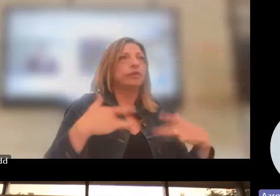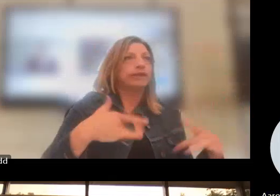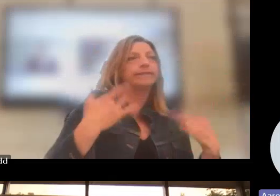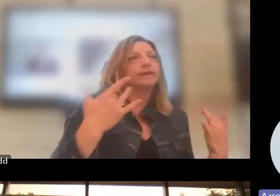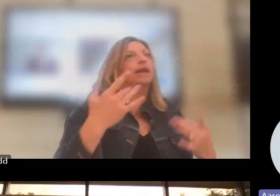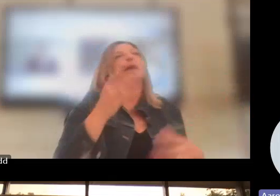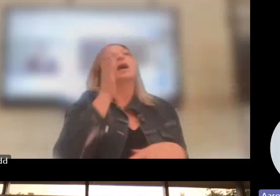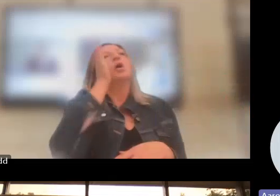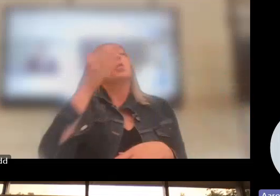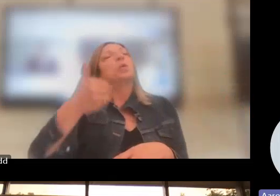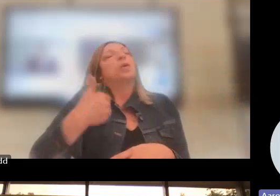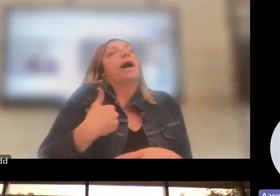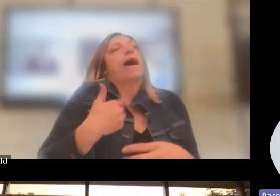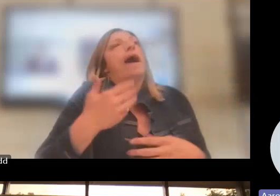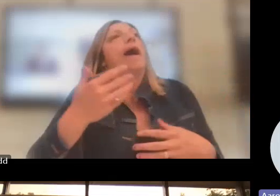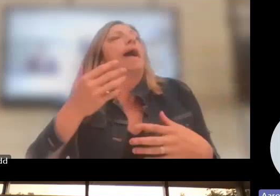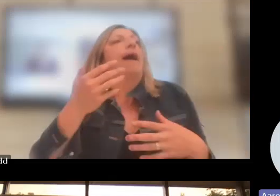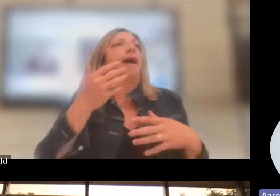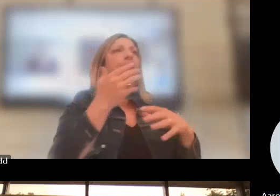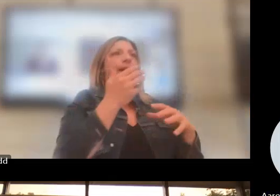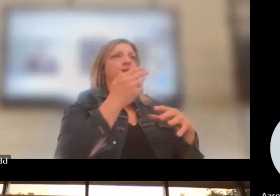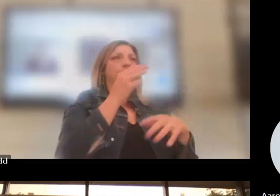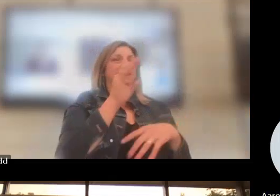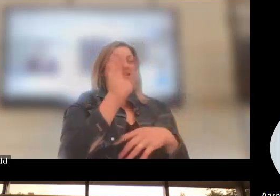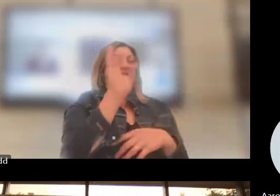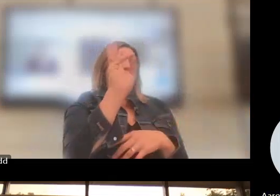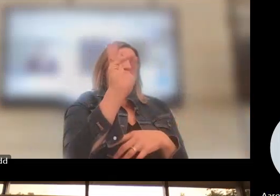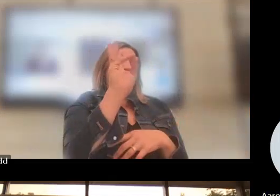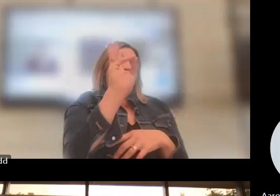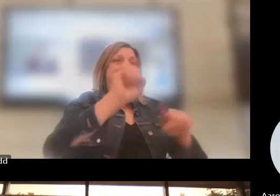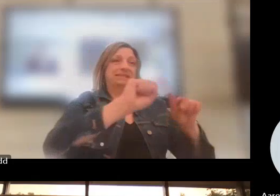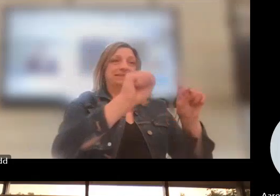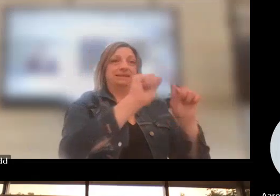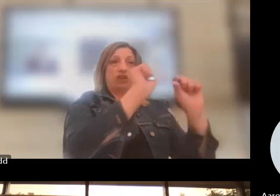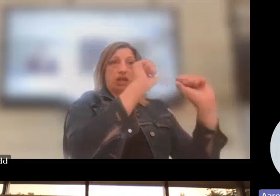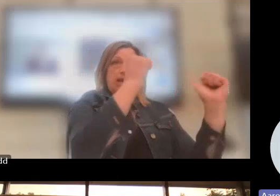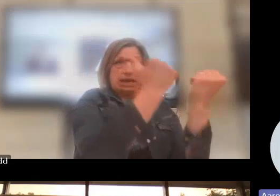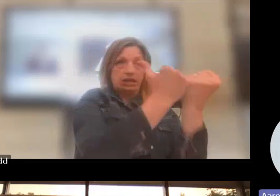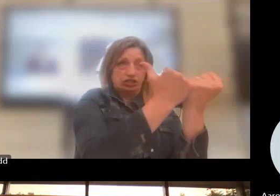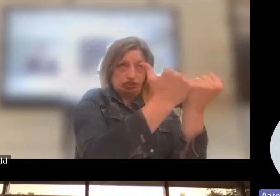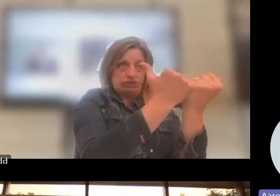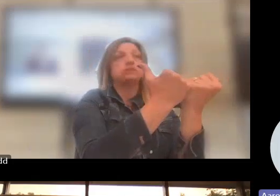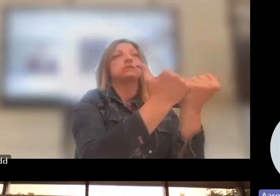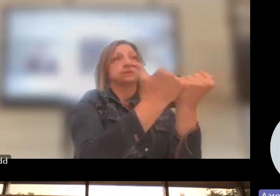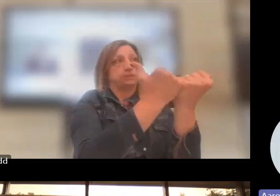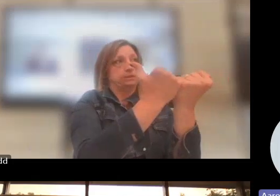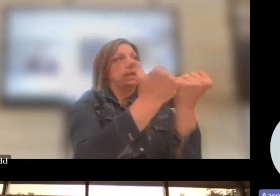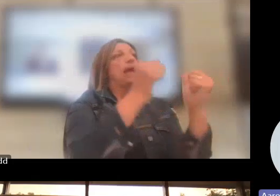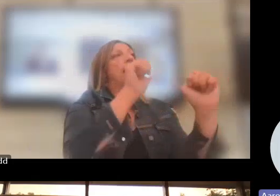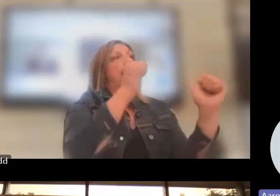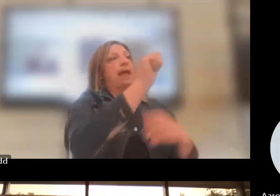us prepare the wonderful events that we'll have. We're going to have 6 different